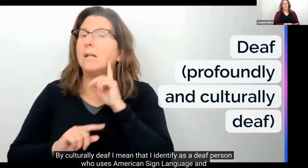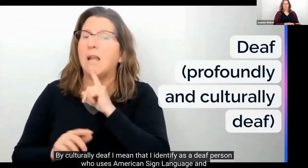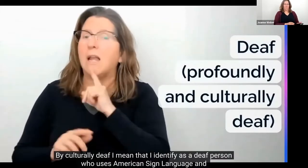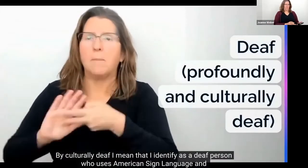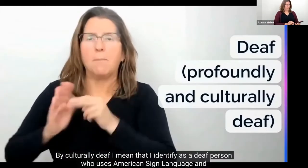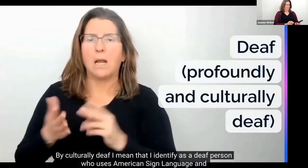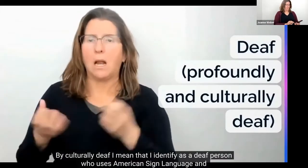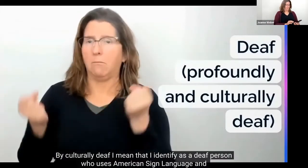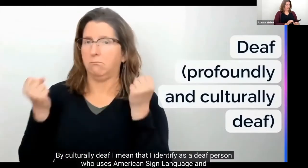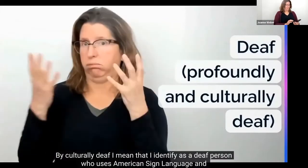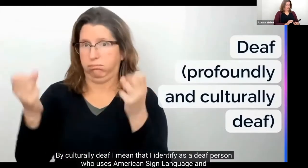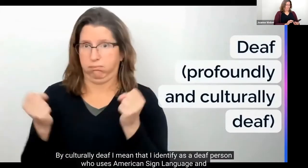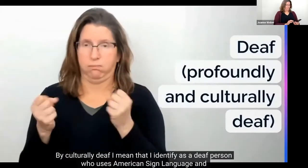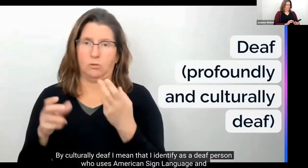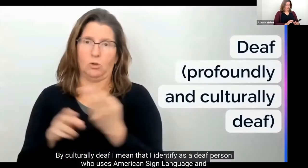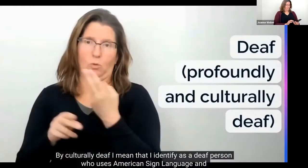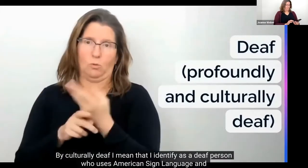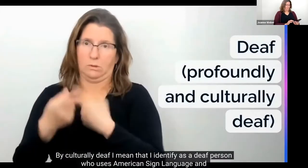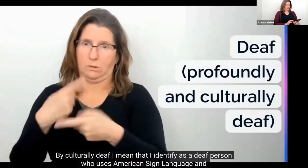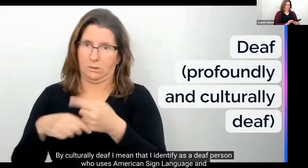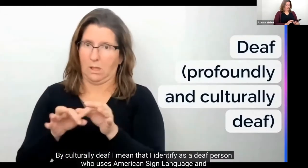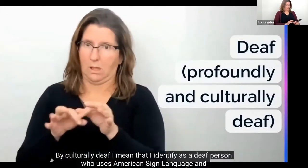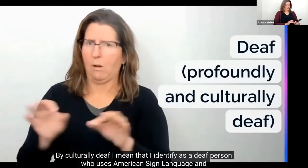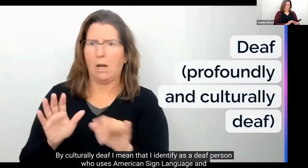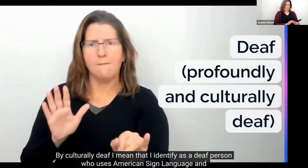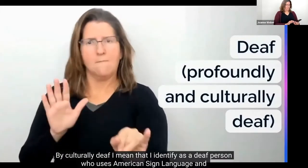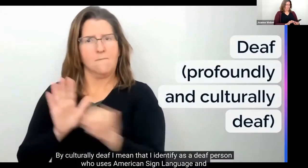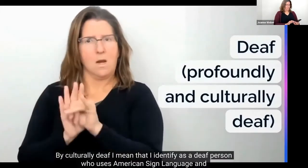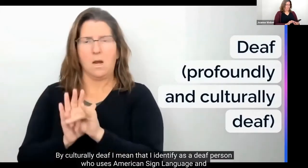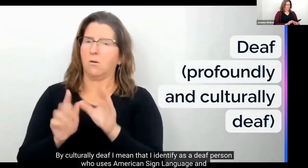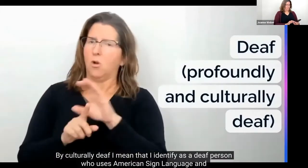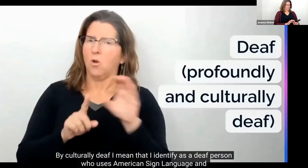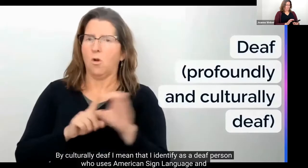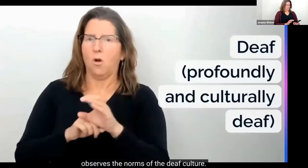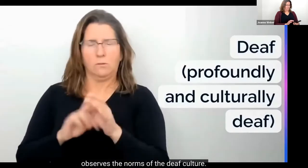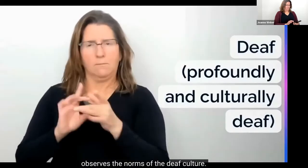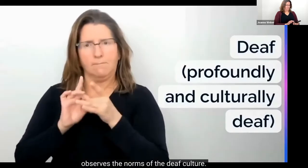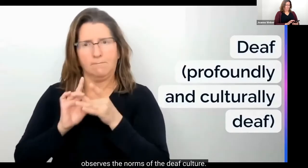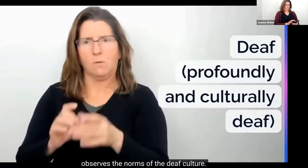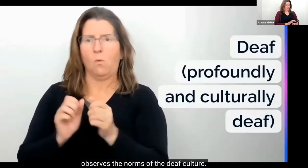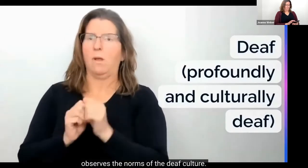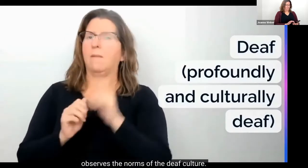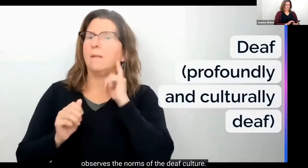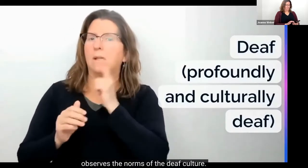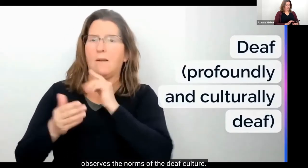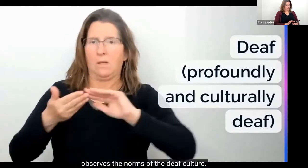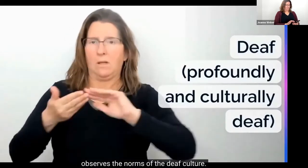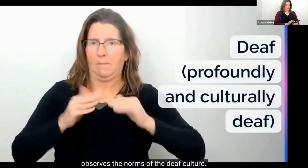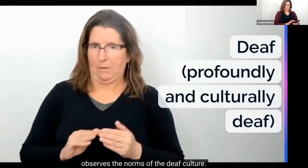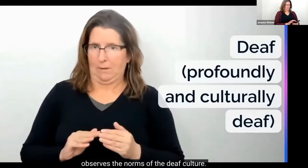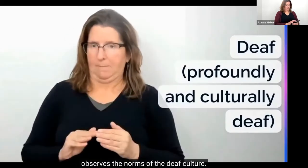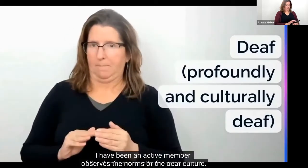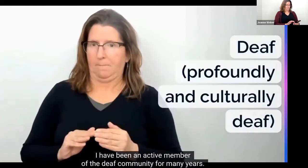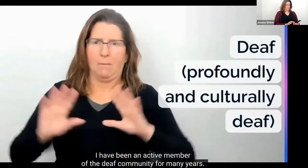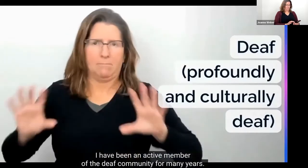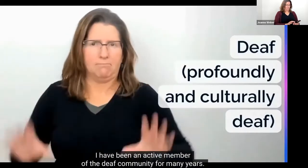By culturally deaf, I mean that I identify as a deaf person who uses American Sign Language and observes the norms of